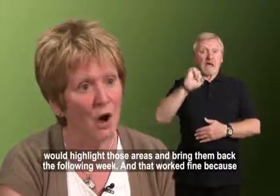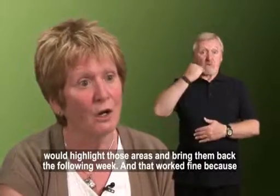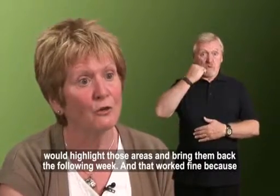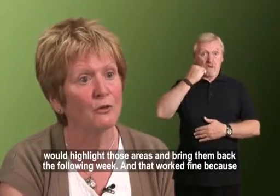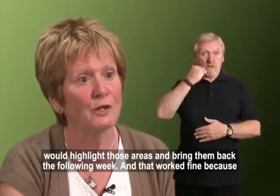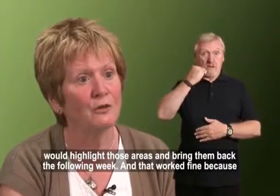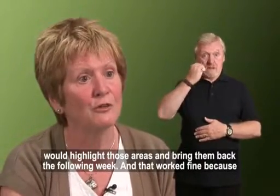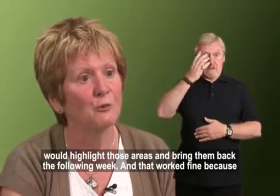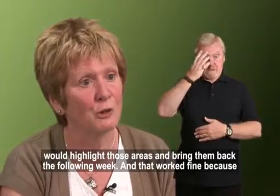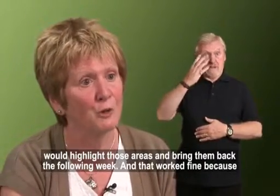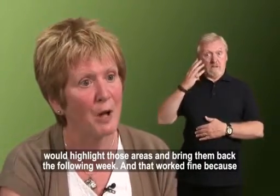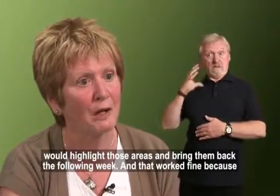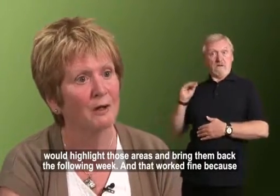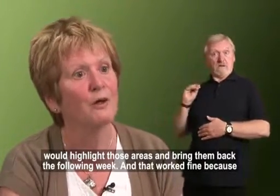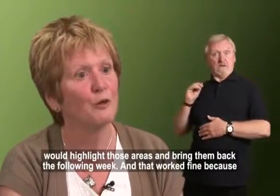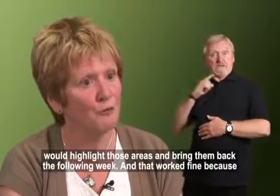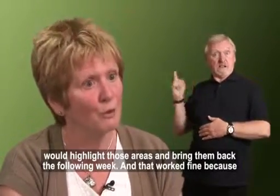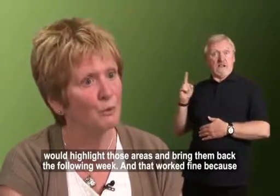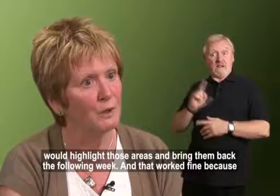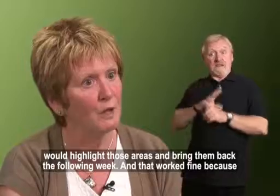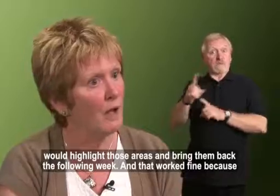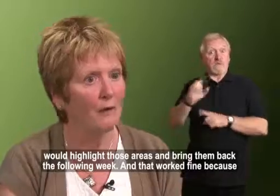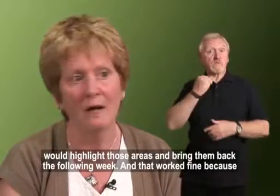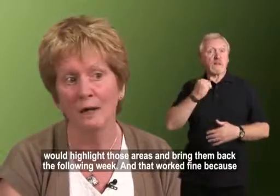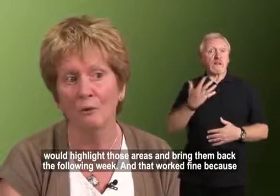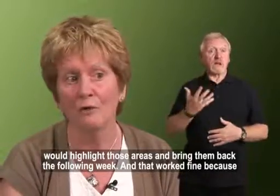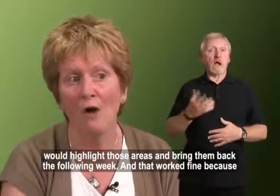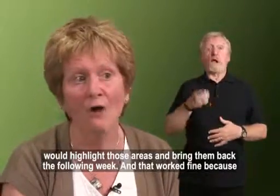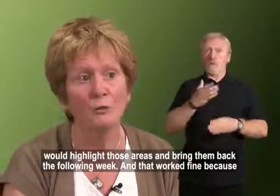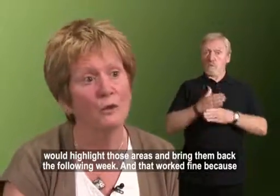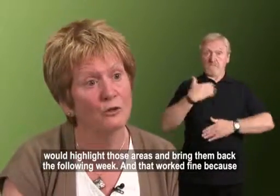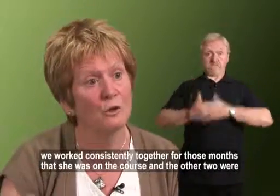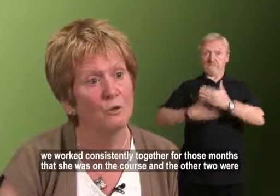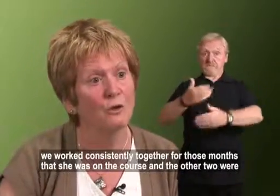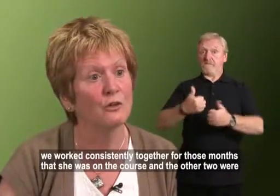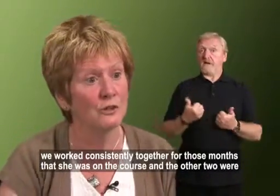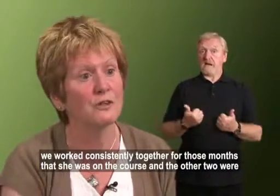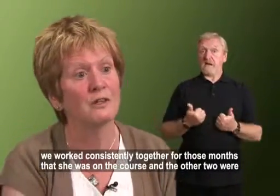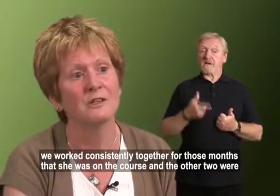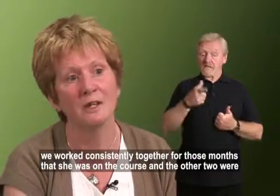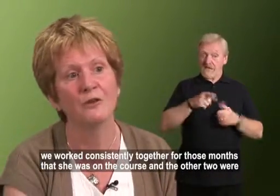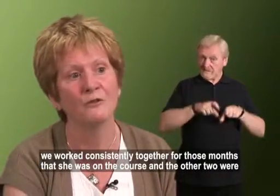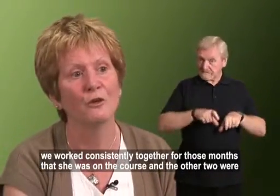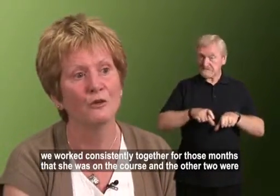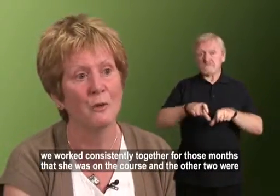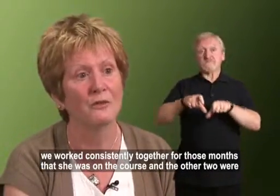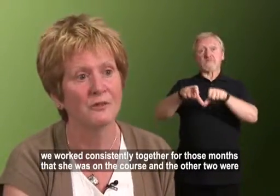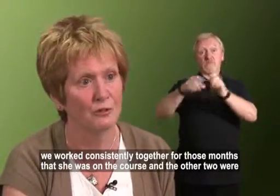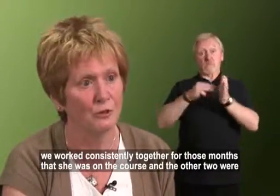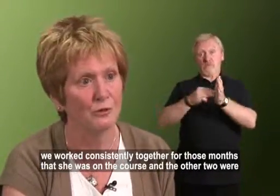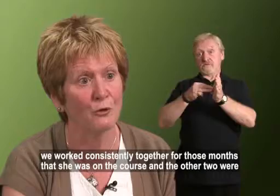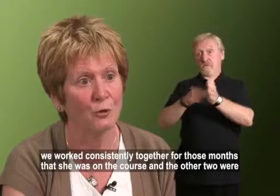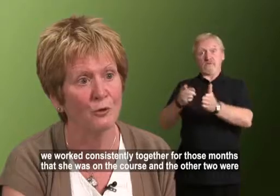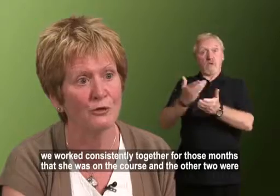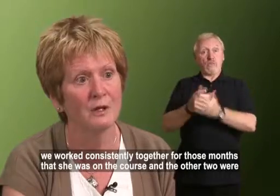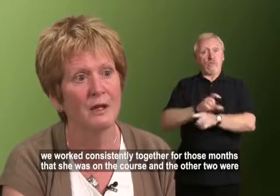she would highlight those areas and bring them back the following week. And that worked fine because we worked consistently together for those months that